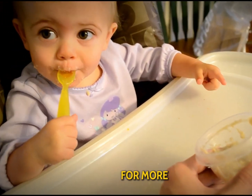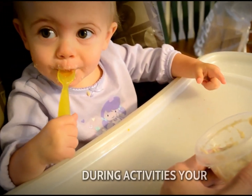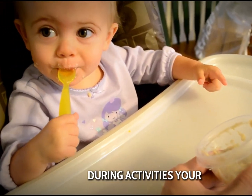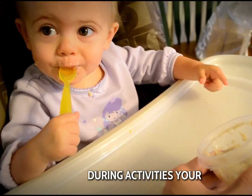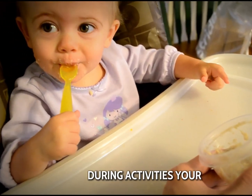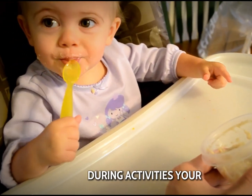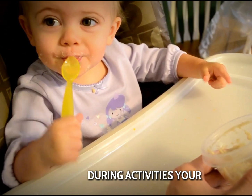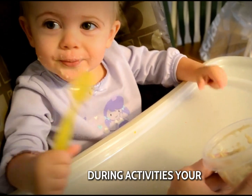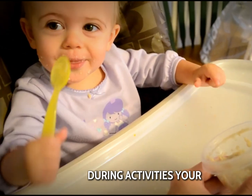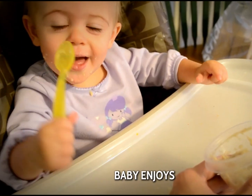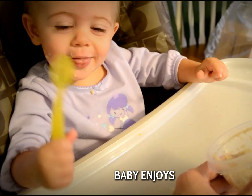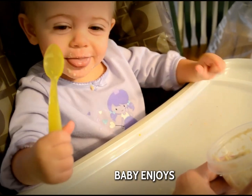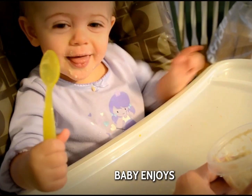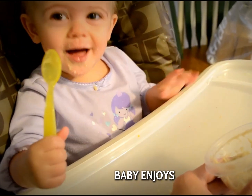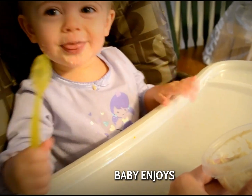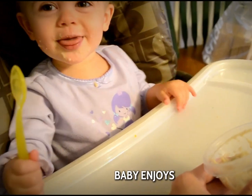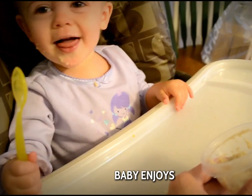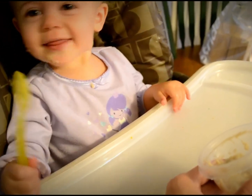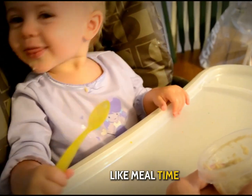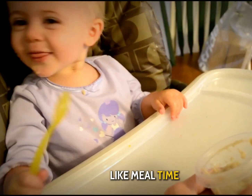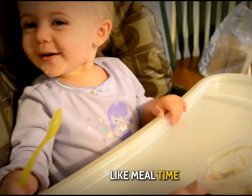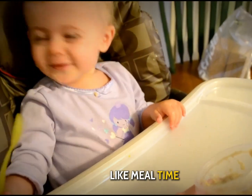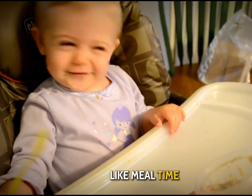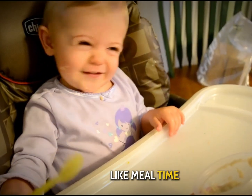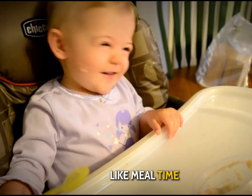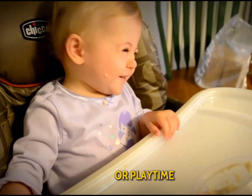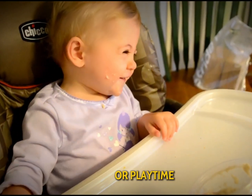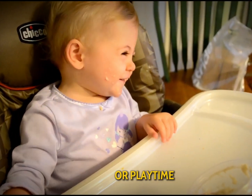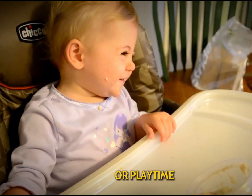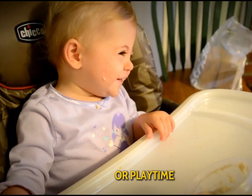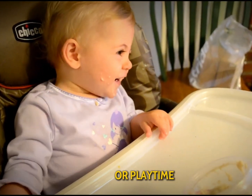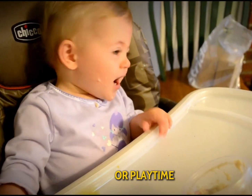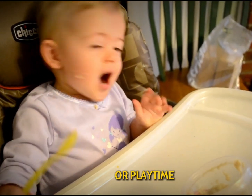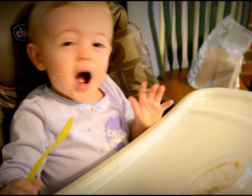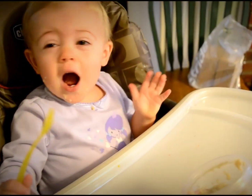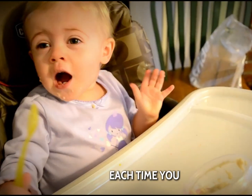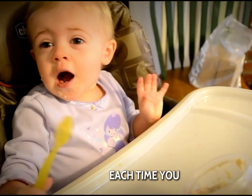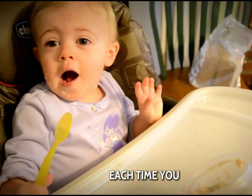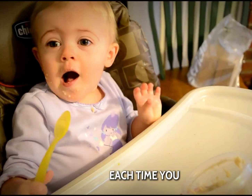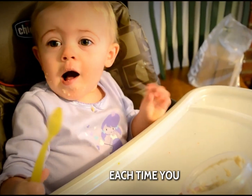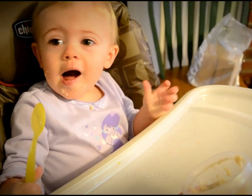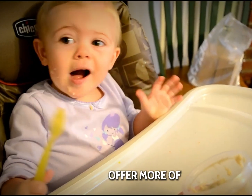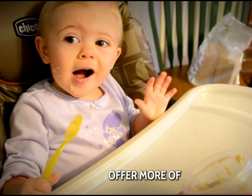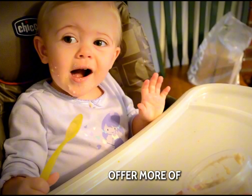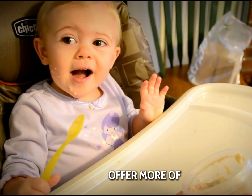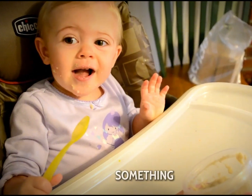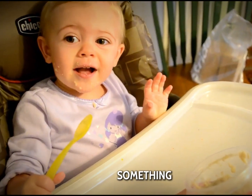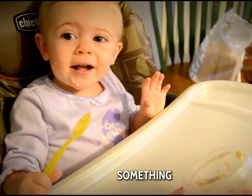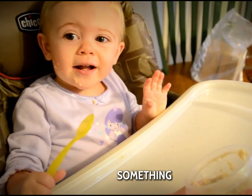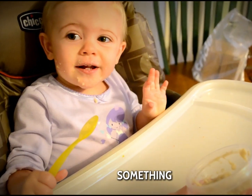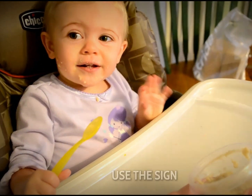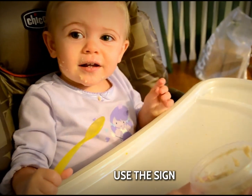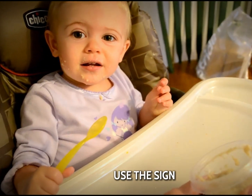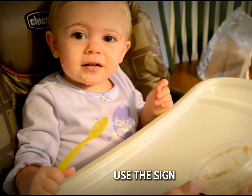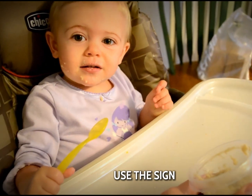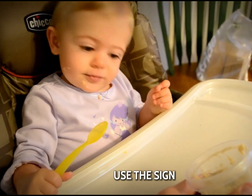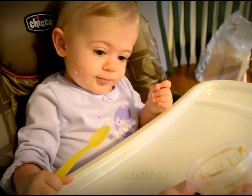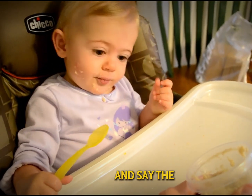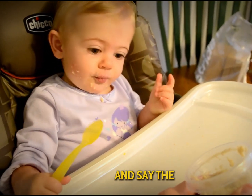during activities your baby enjoys, like mealtime or playtime. Each time you offer more of something, use the sign and say the